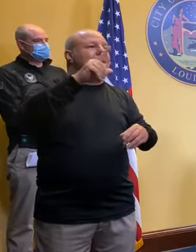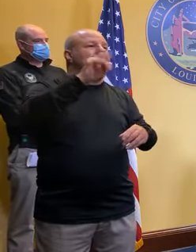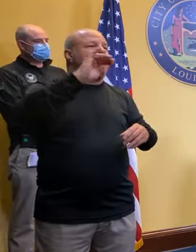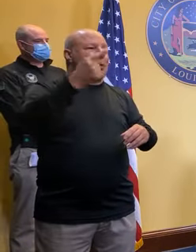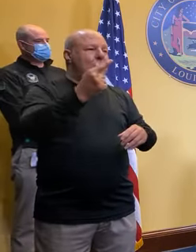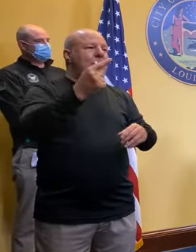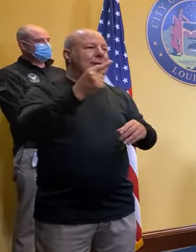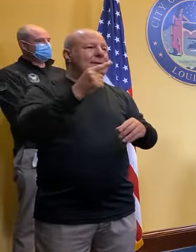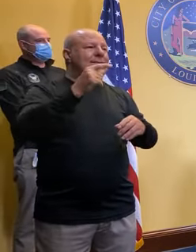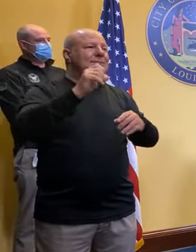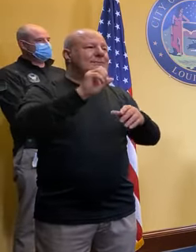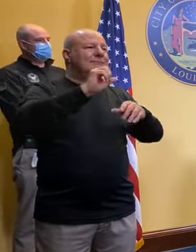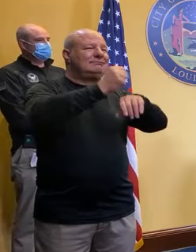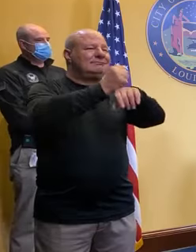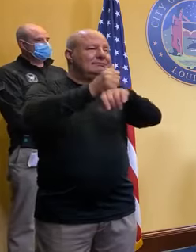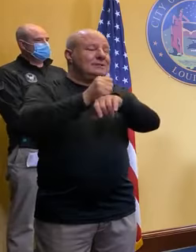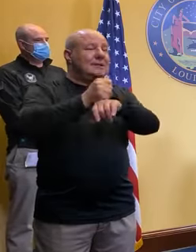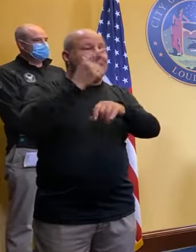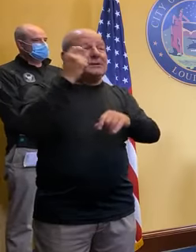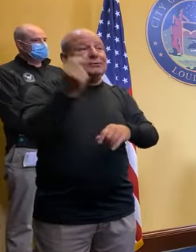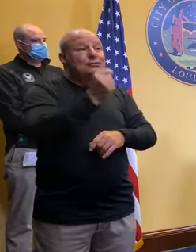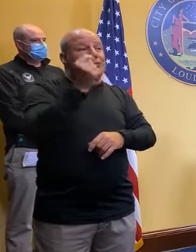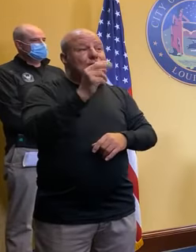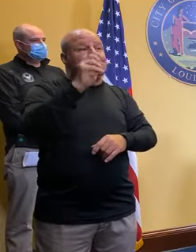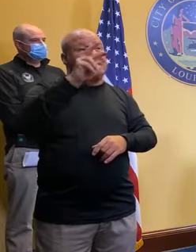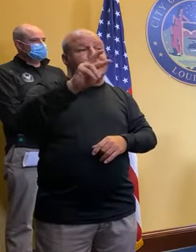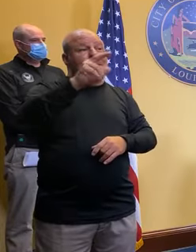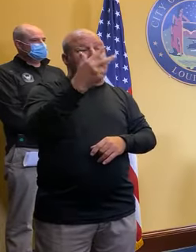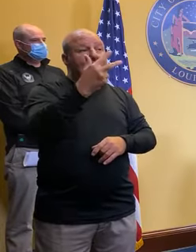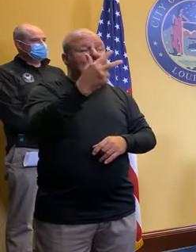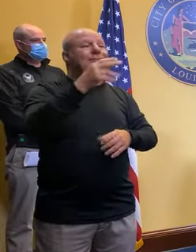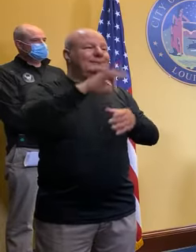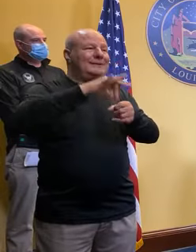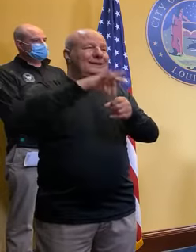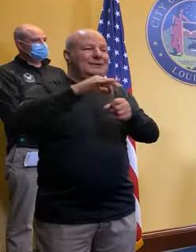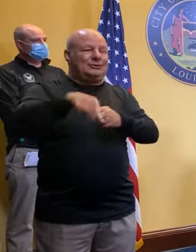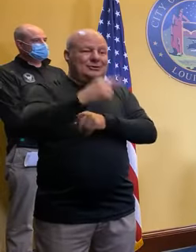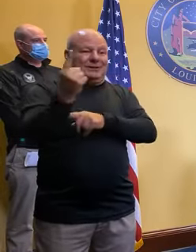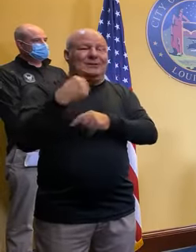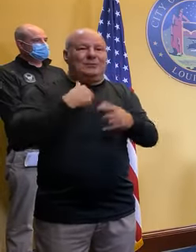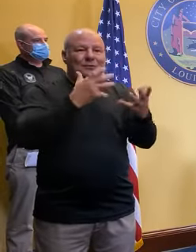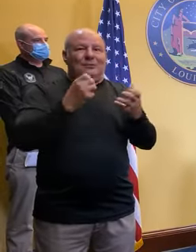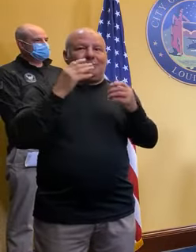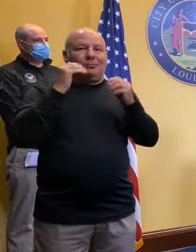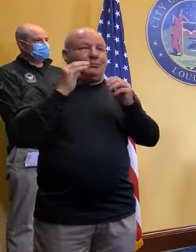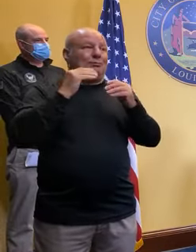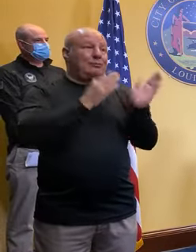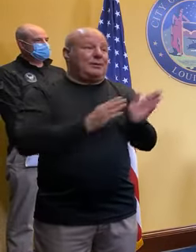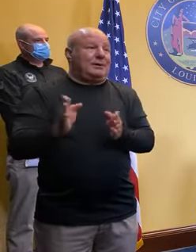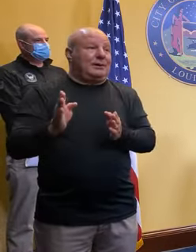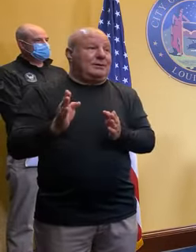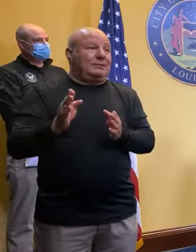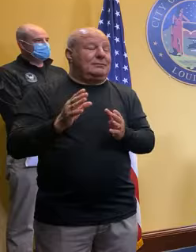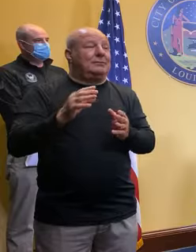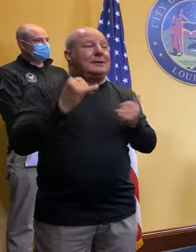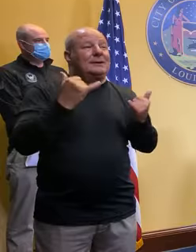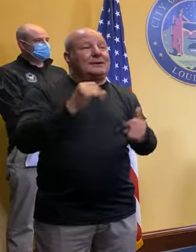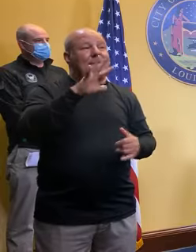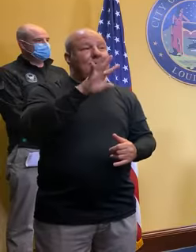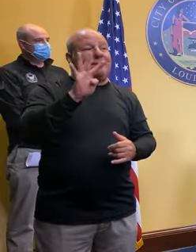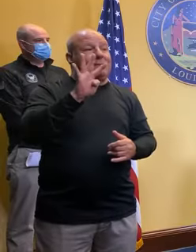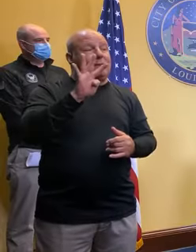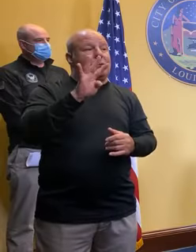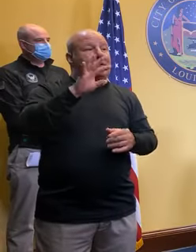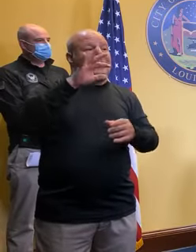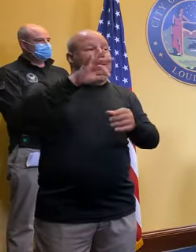November 3rd, is Election Day, and we're wanting to be prepared for that. Currently, 54 of the polling locations